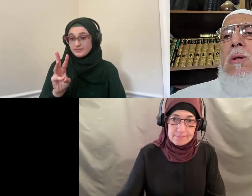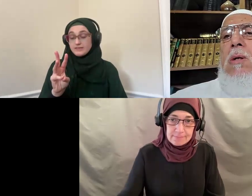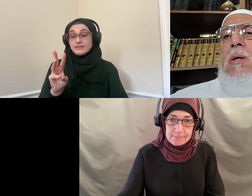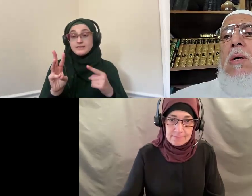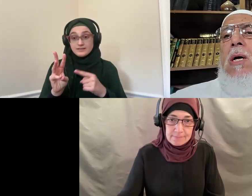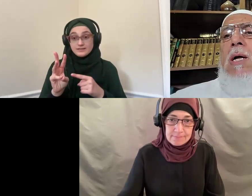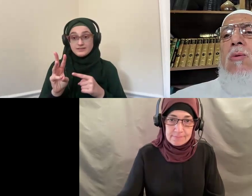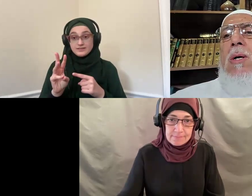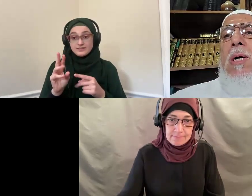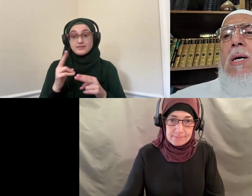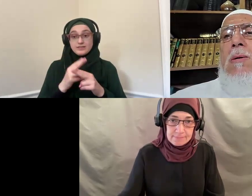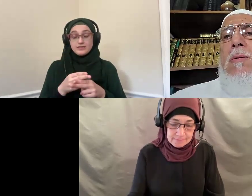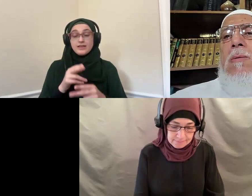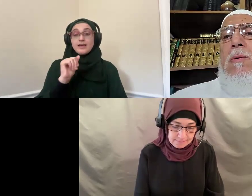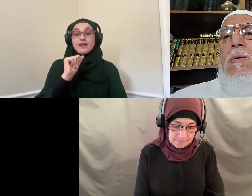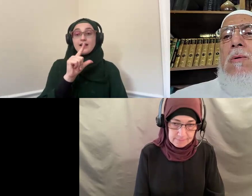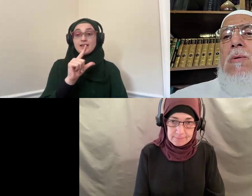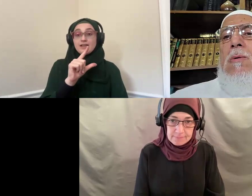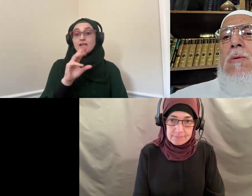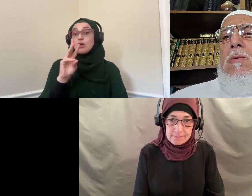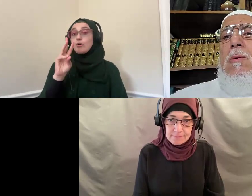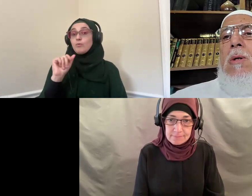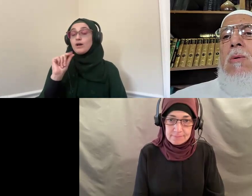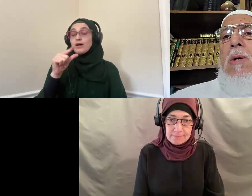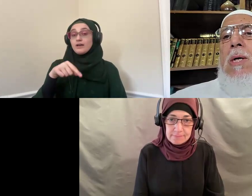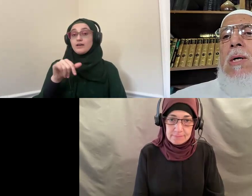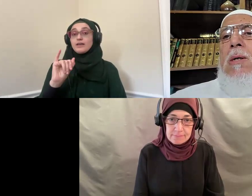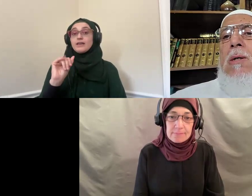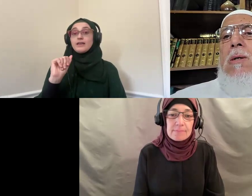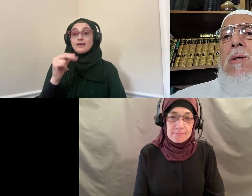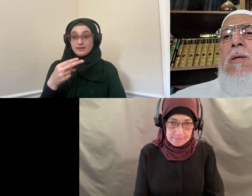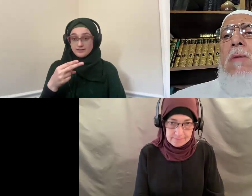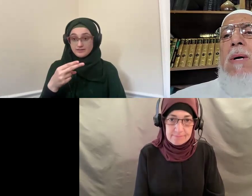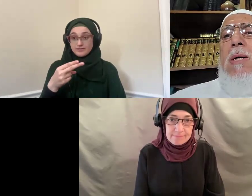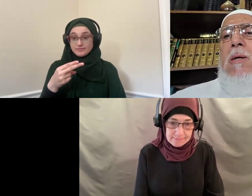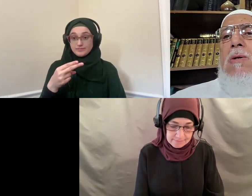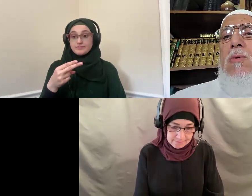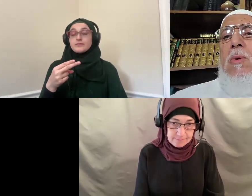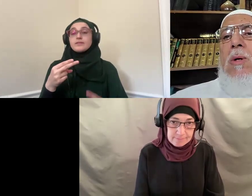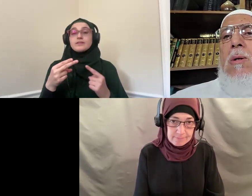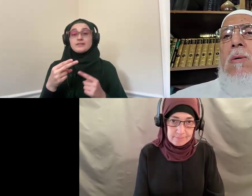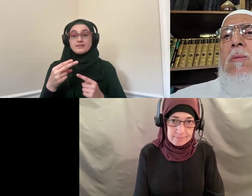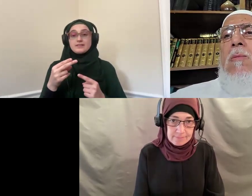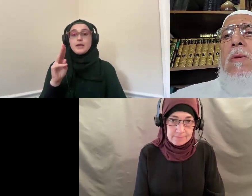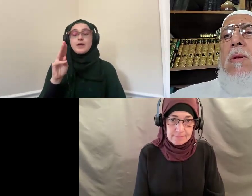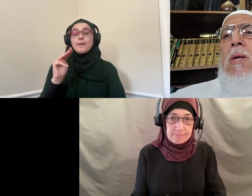Surah Al-Waqi'ah. Surah Al-Waqi'ah is a Makki